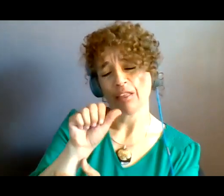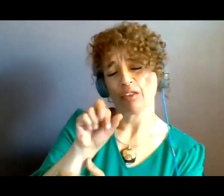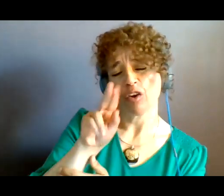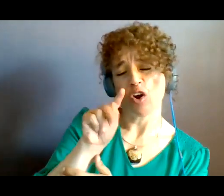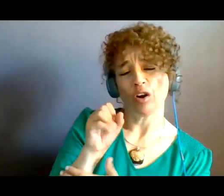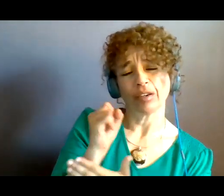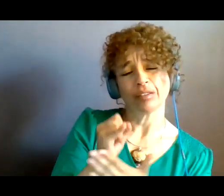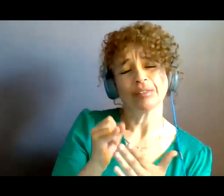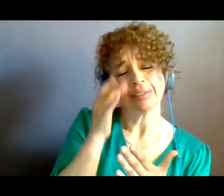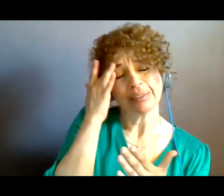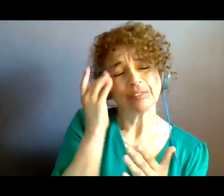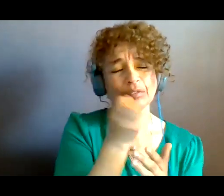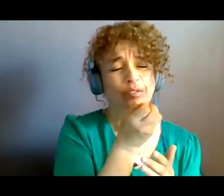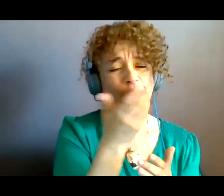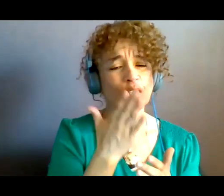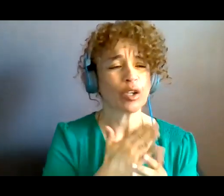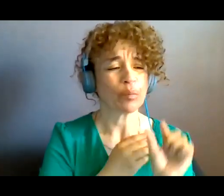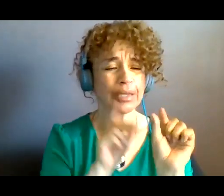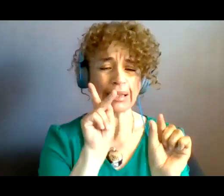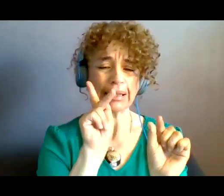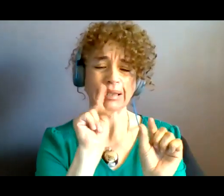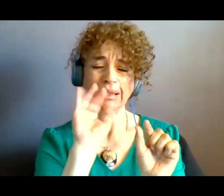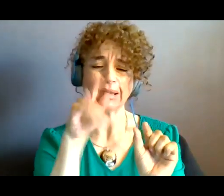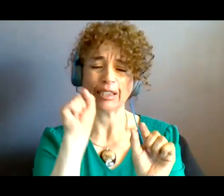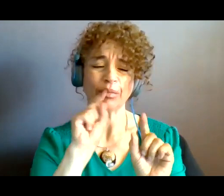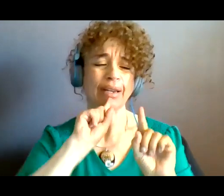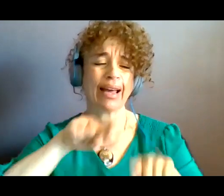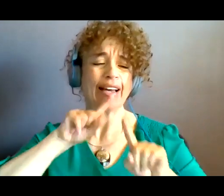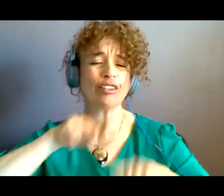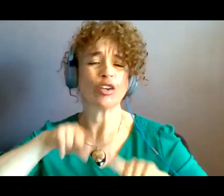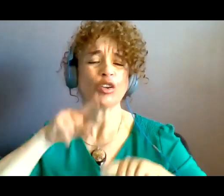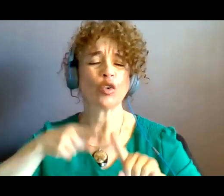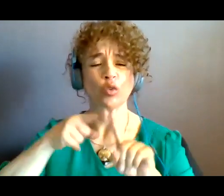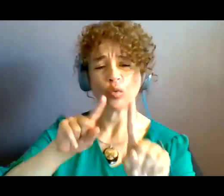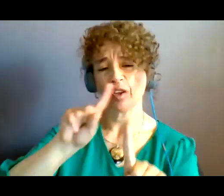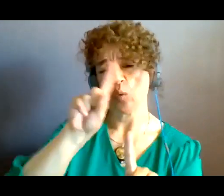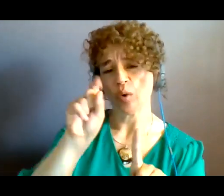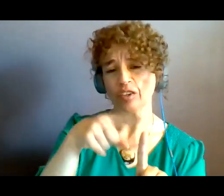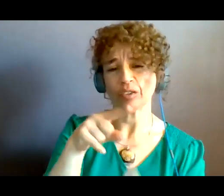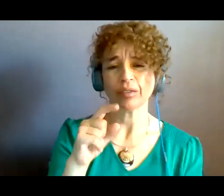So there's a few of my little tidbit answers to the question.